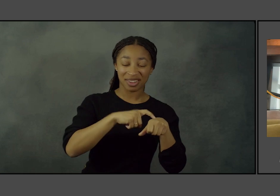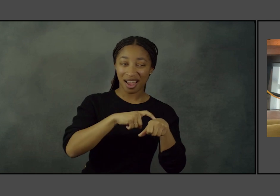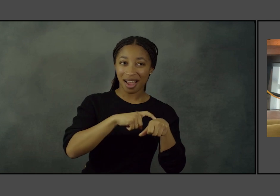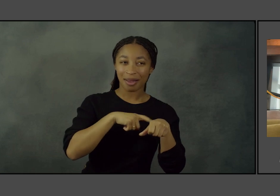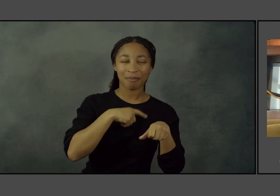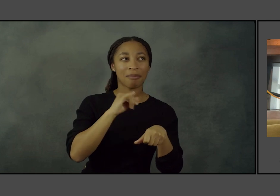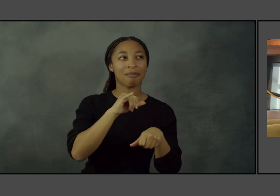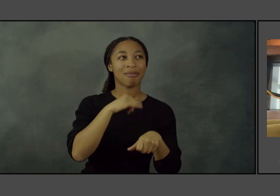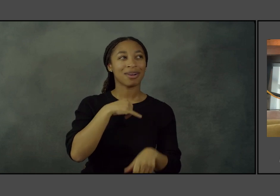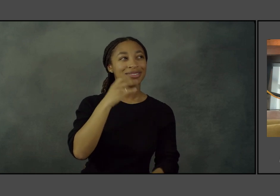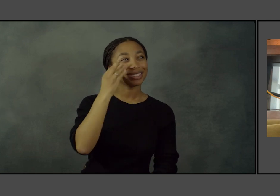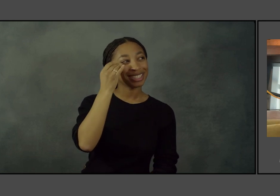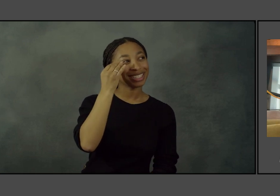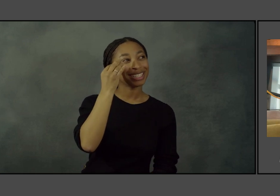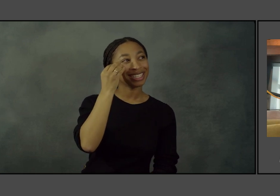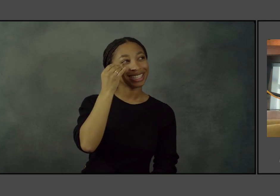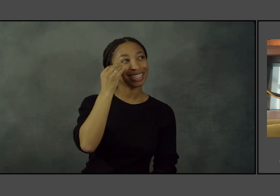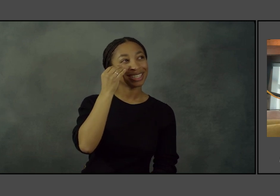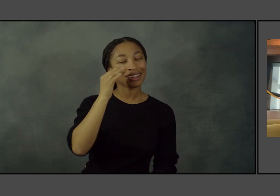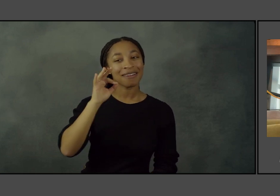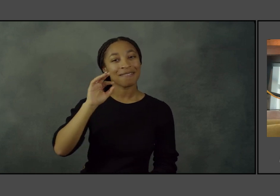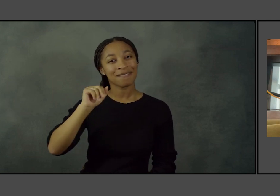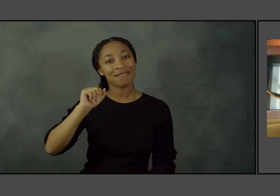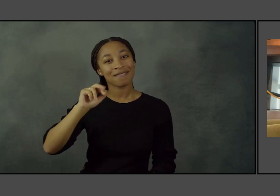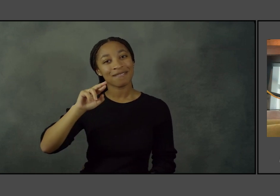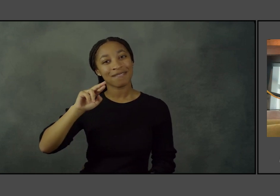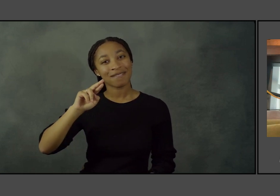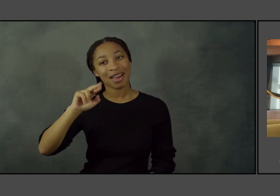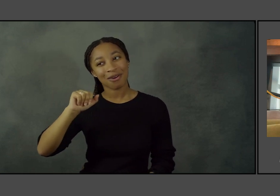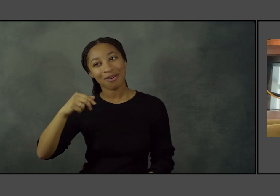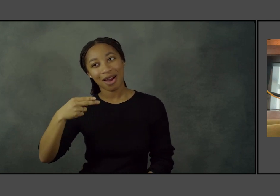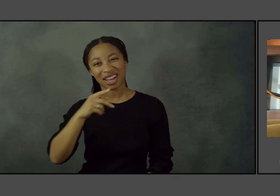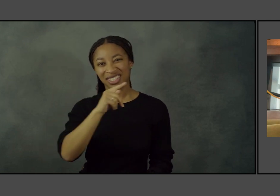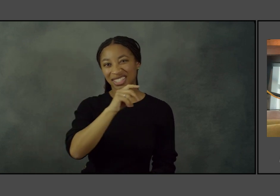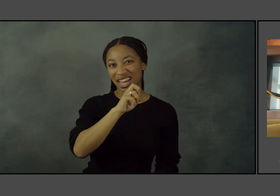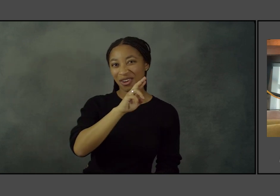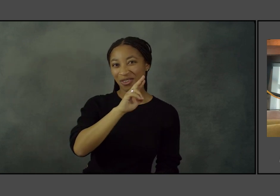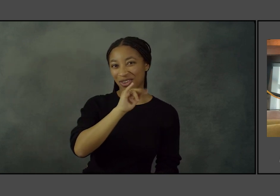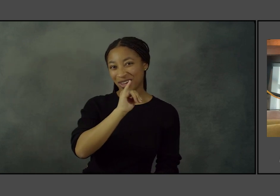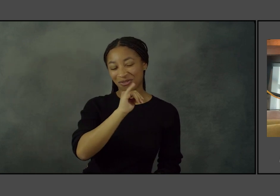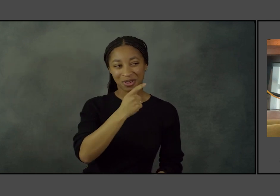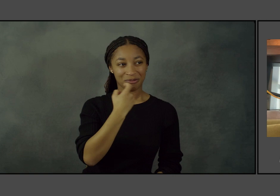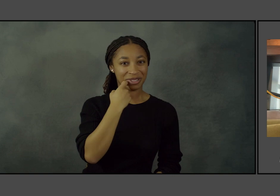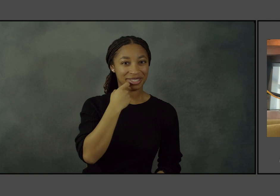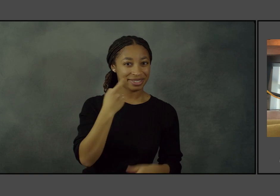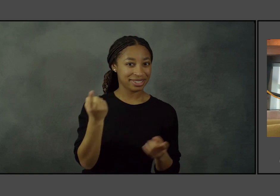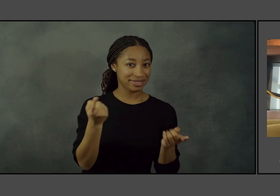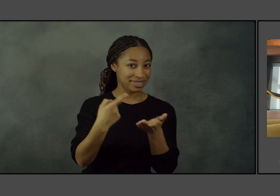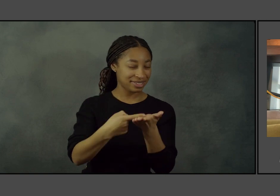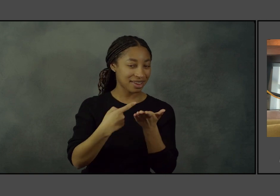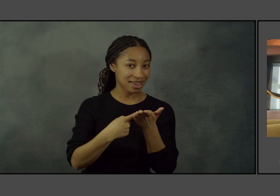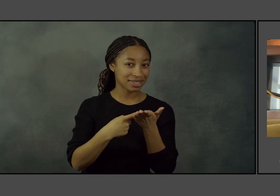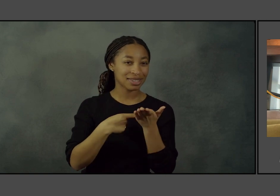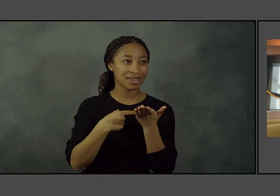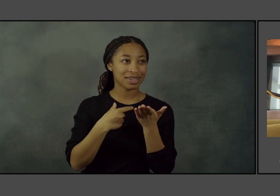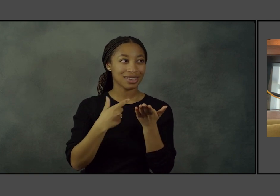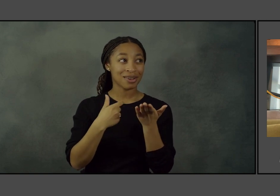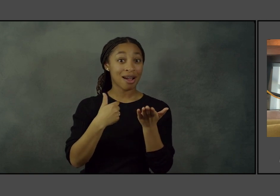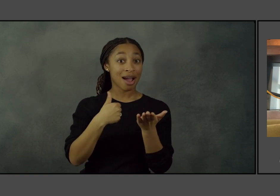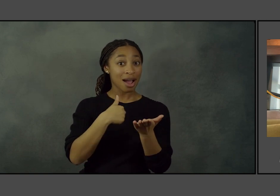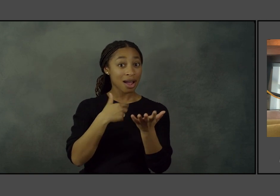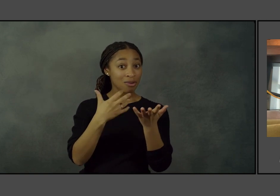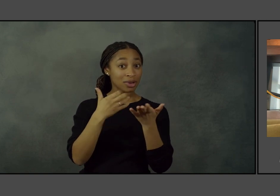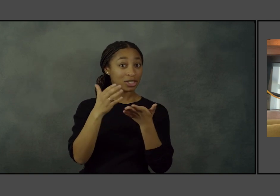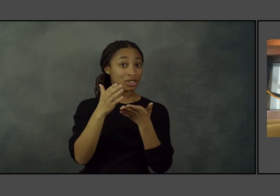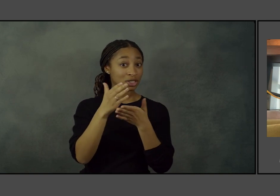what Farah and Terri were just speaking to, and I feel like what I want to share in response to your question,